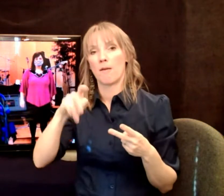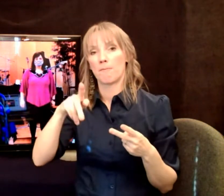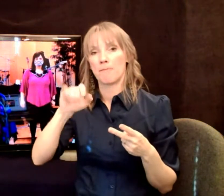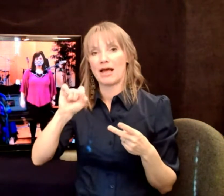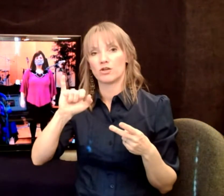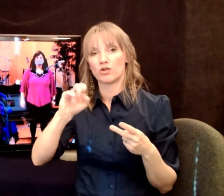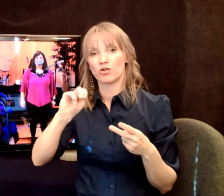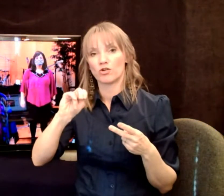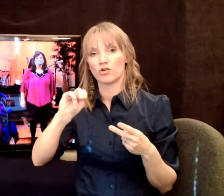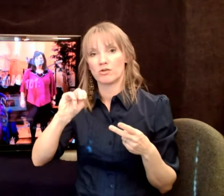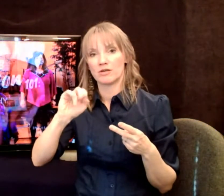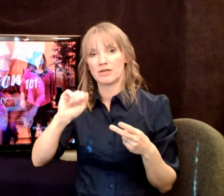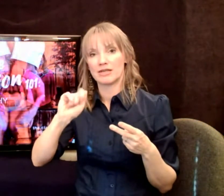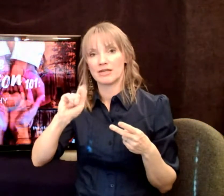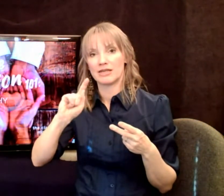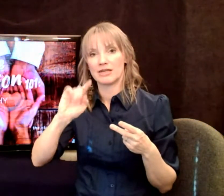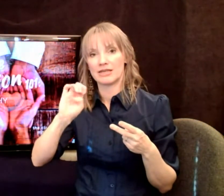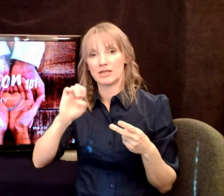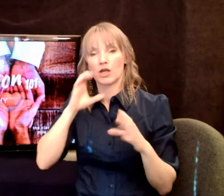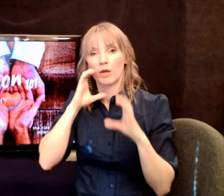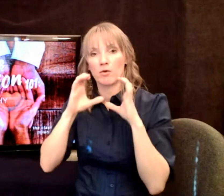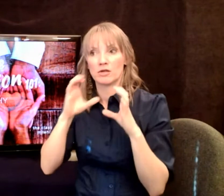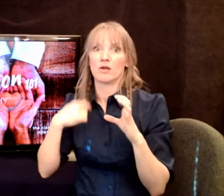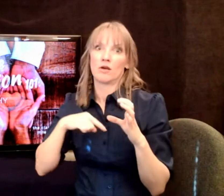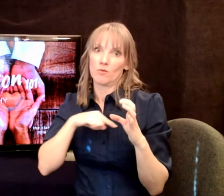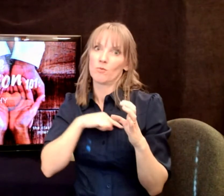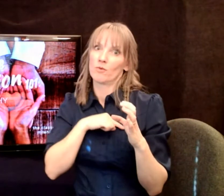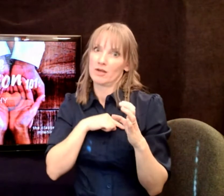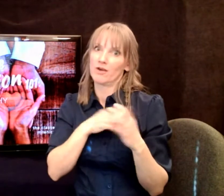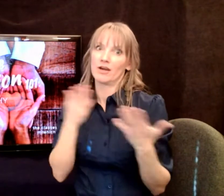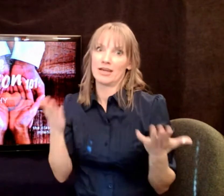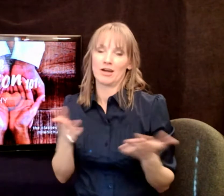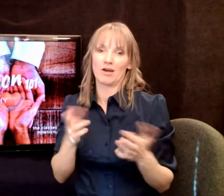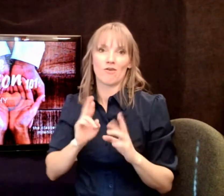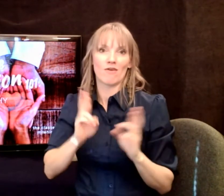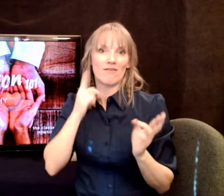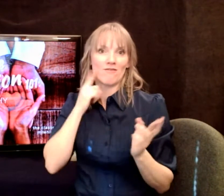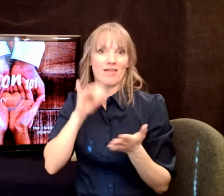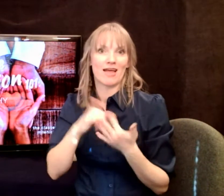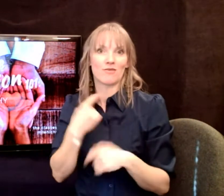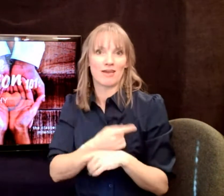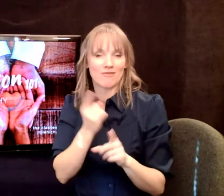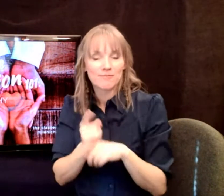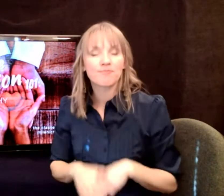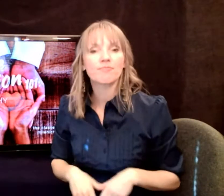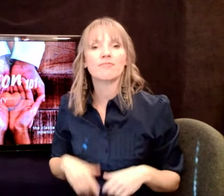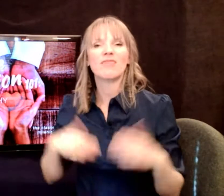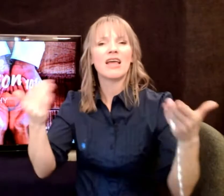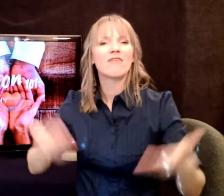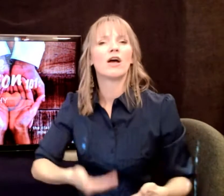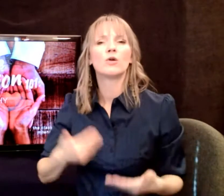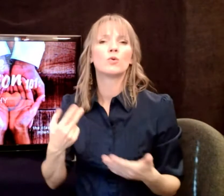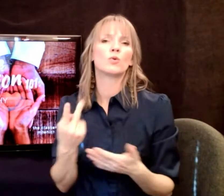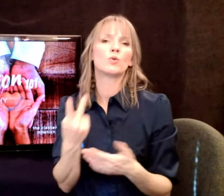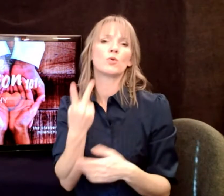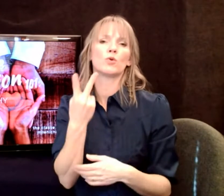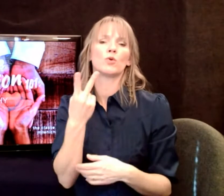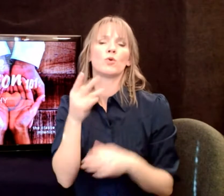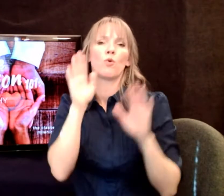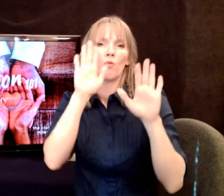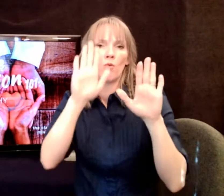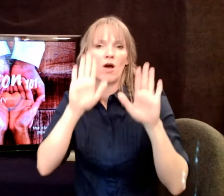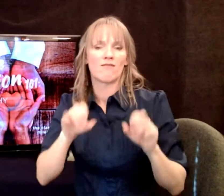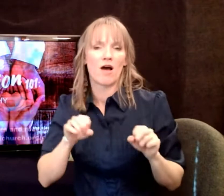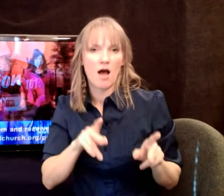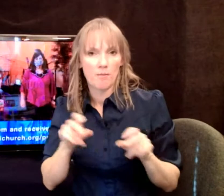communication. Boy, aren't we standing upon that today. So I invite you into these two wonderful opportunities. And